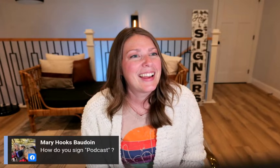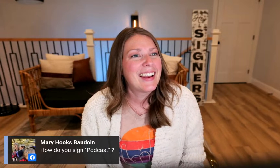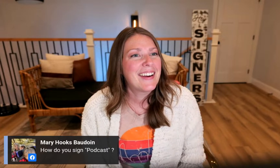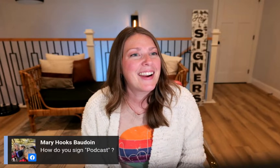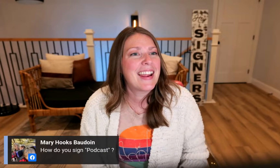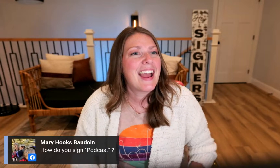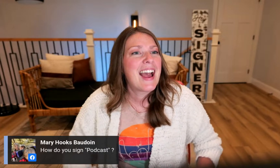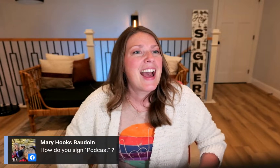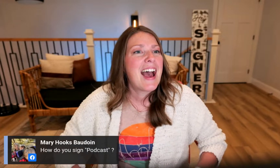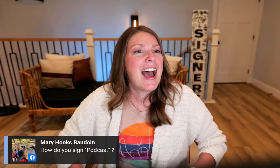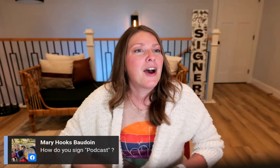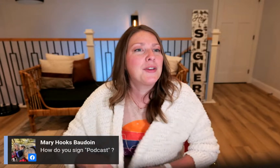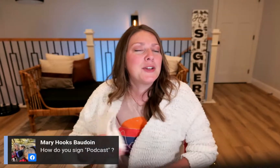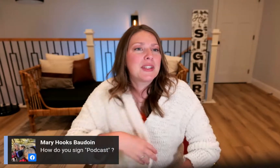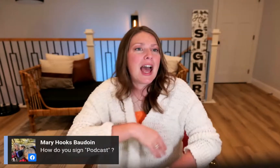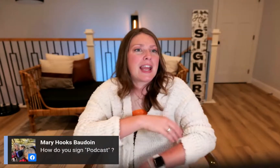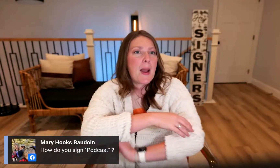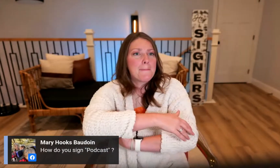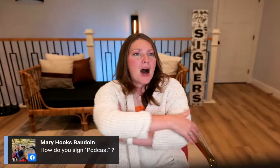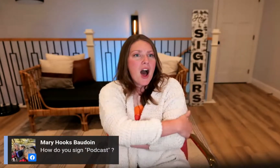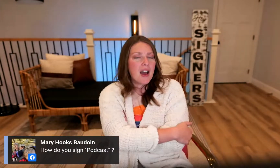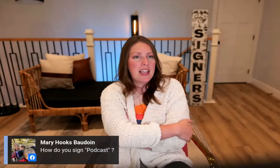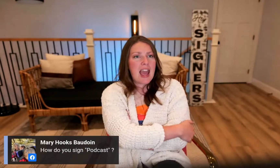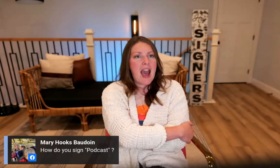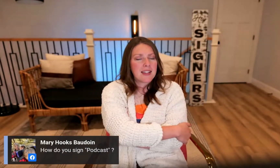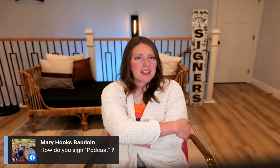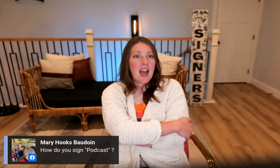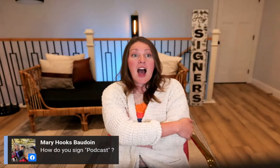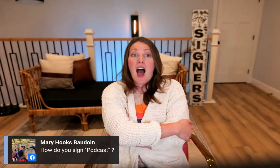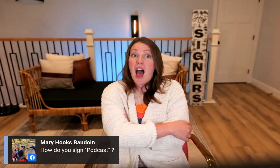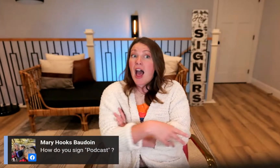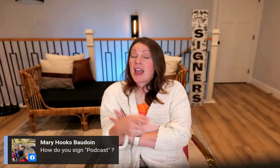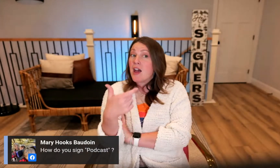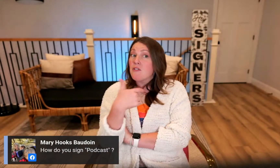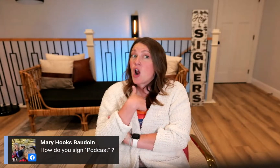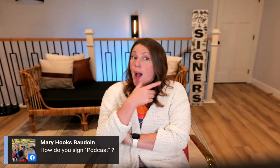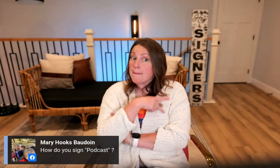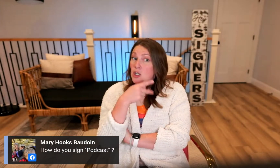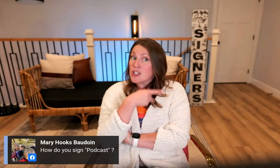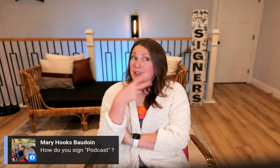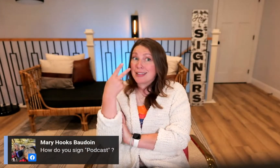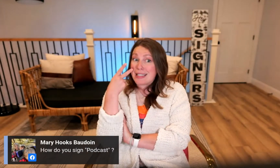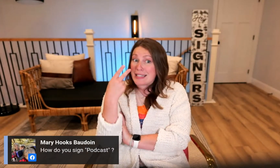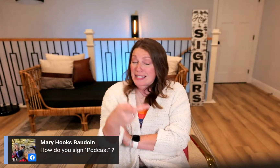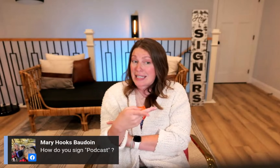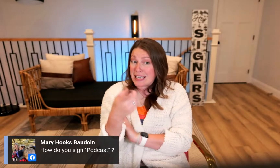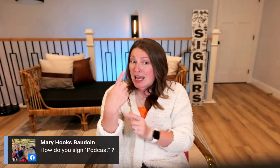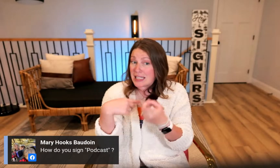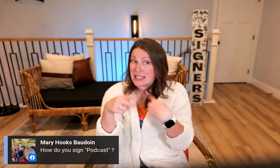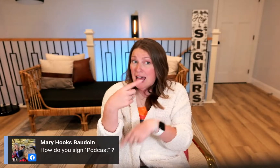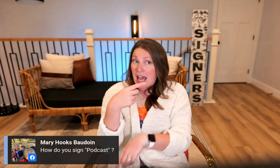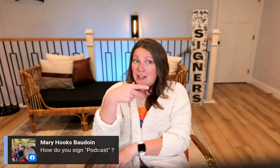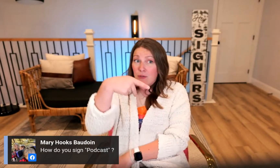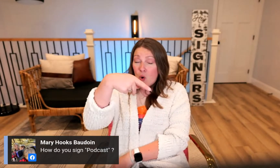All right, how do you sign podcast? I have not personally seen a sign